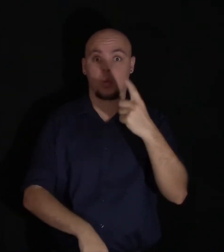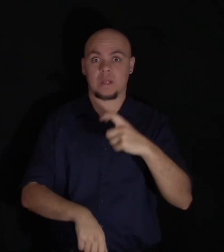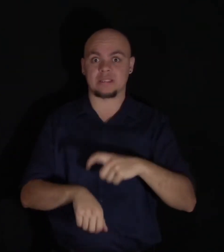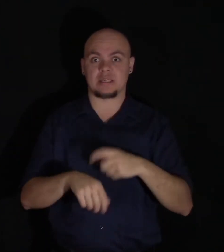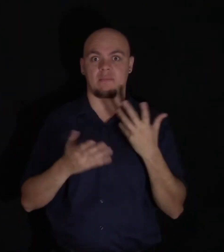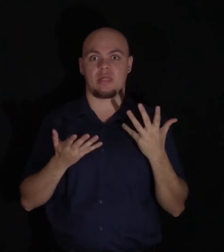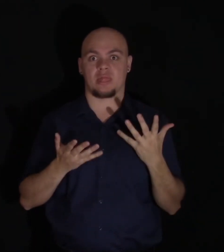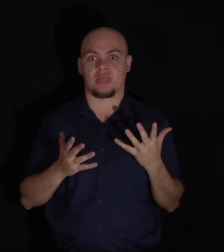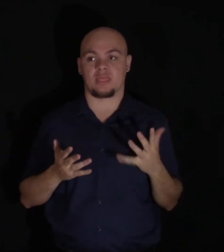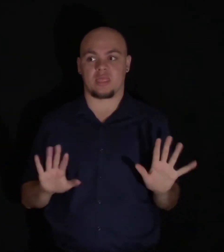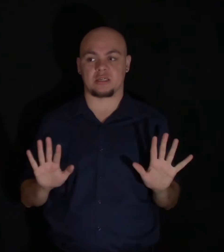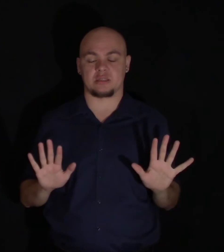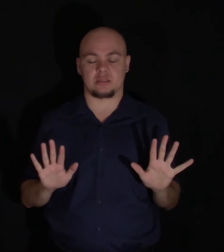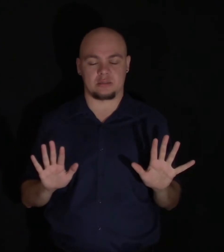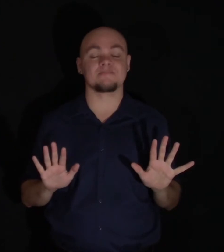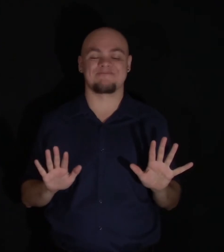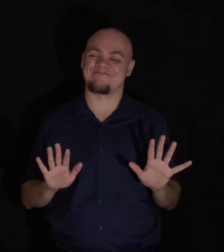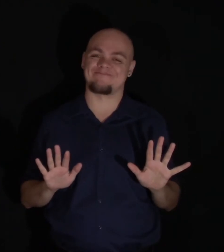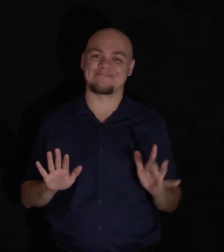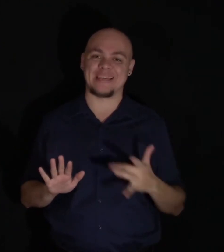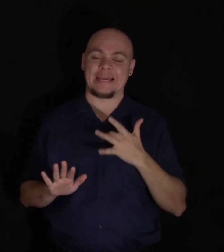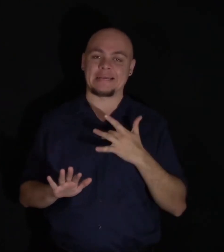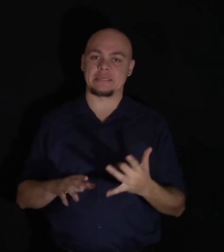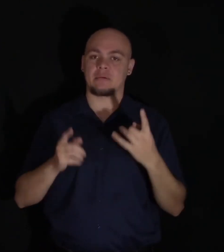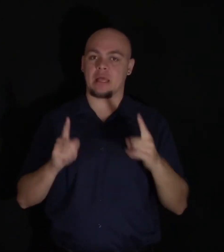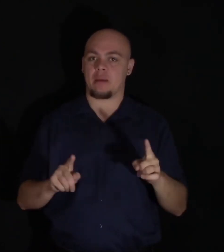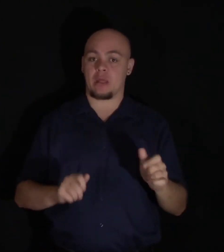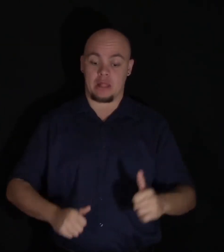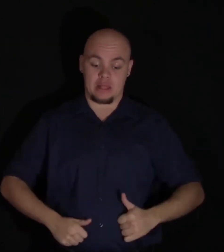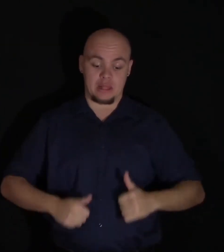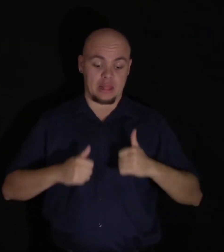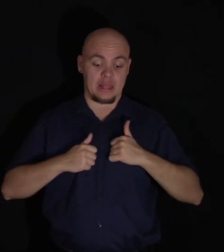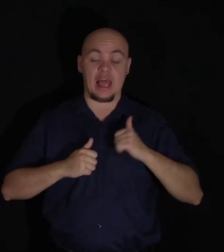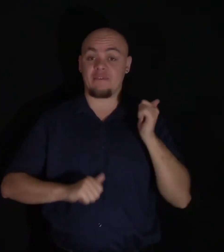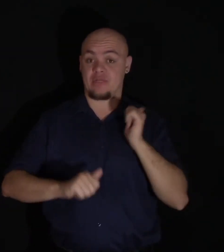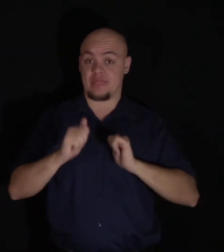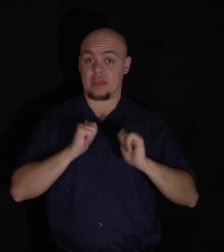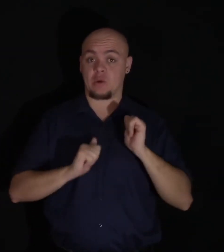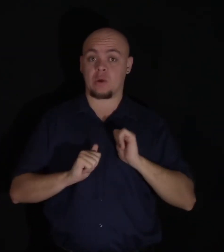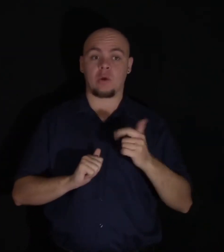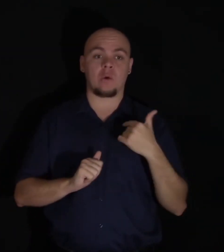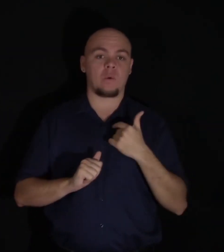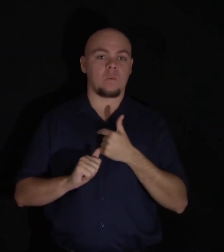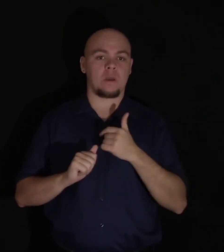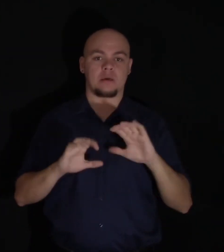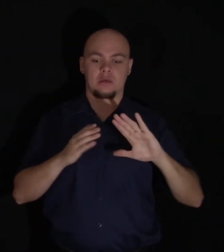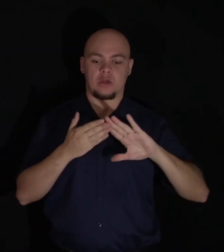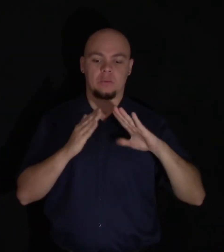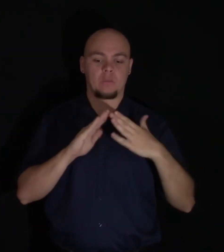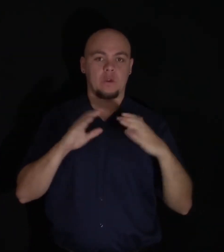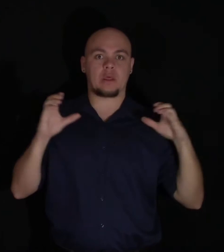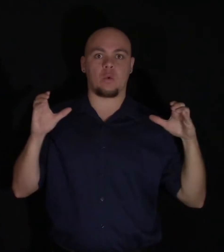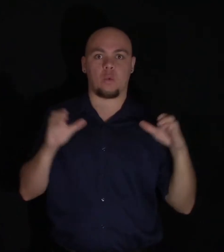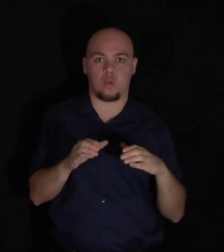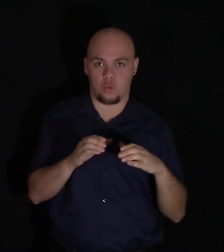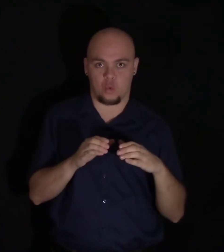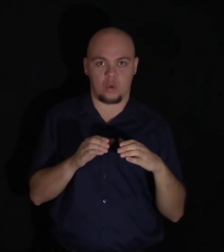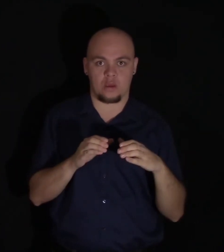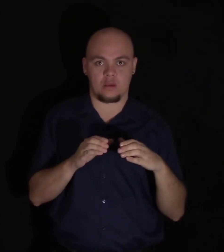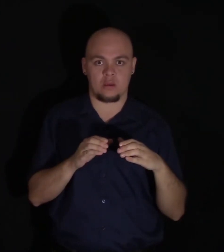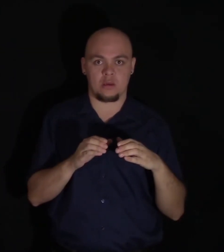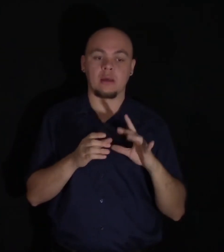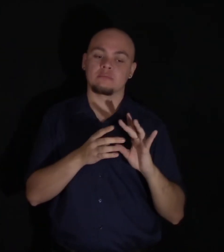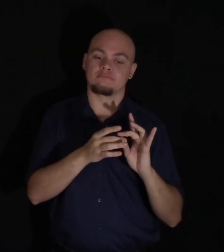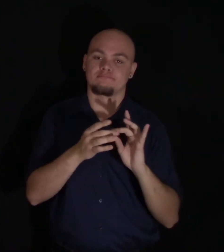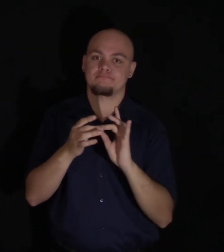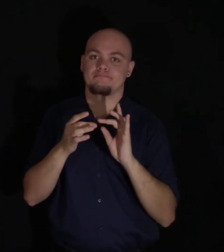And that's usually what happens, especially in the live theater world, is that we are a small community. And so we will start to spread the